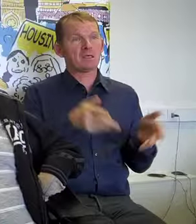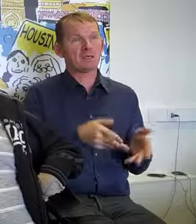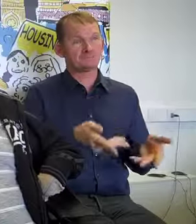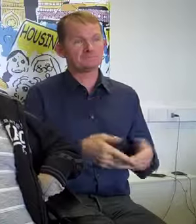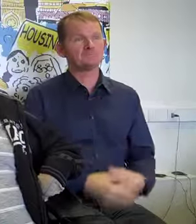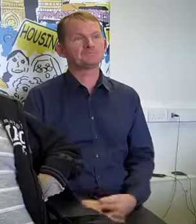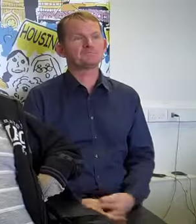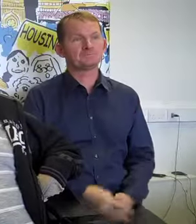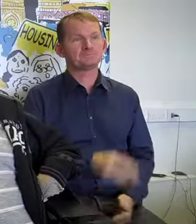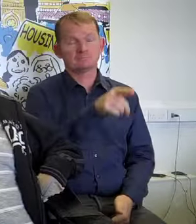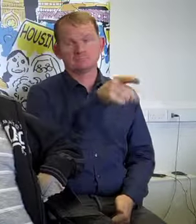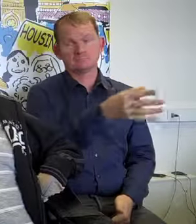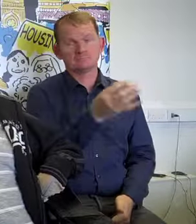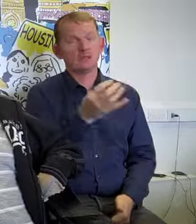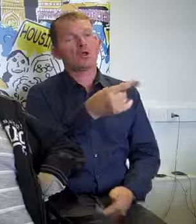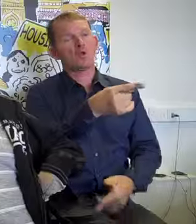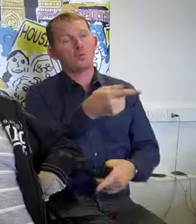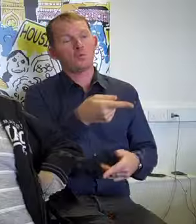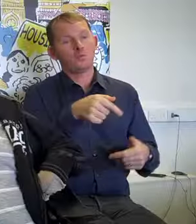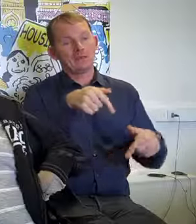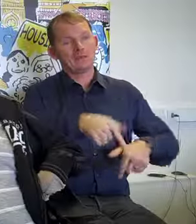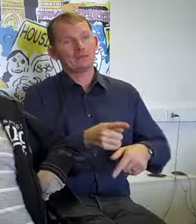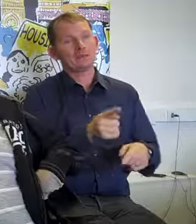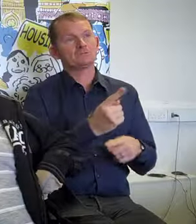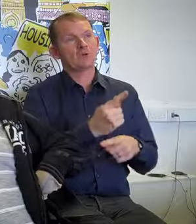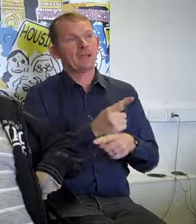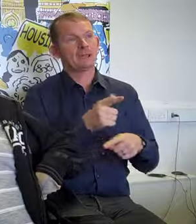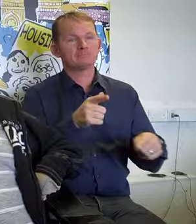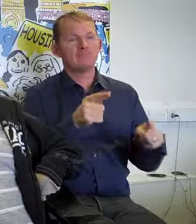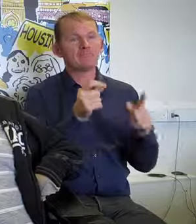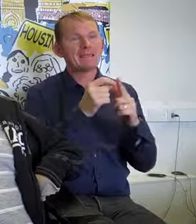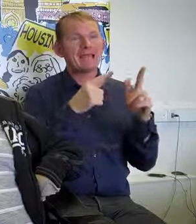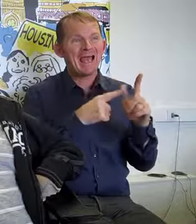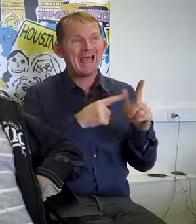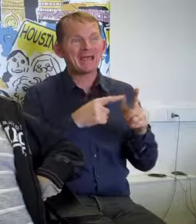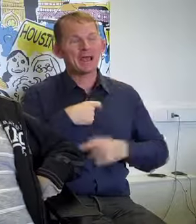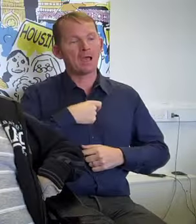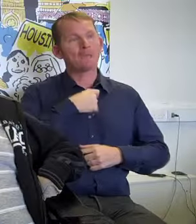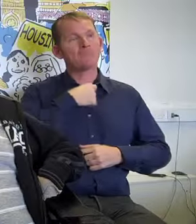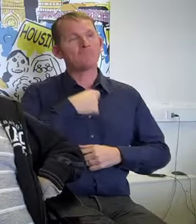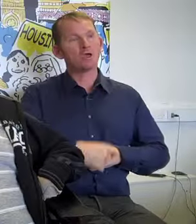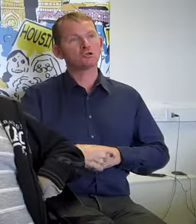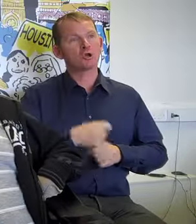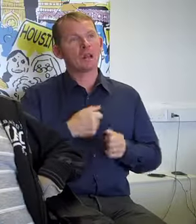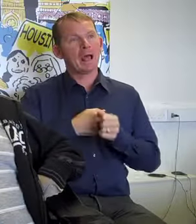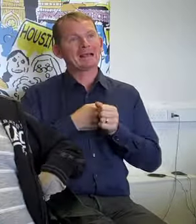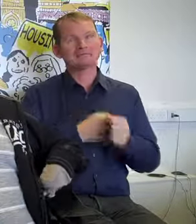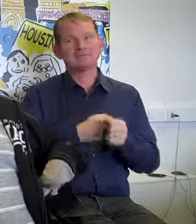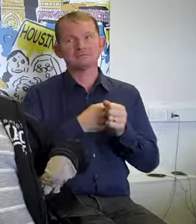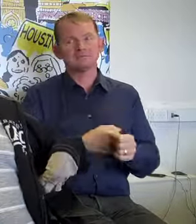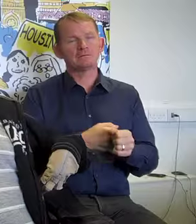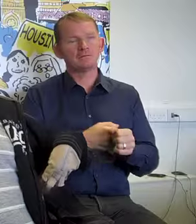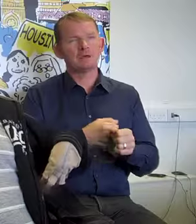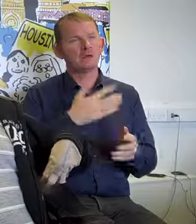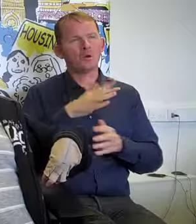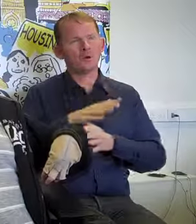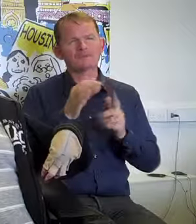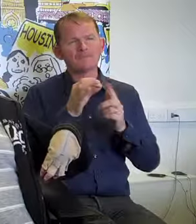Well we're here to talk about PAs which means personal assistants. What does a personal assistant mean to you personally